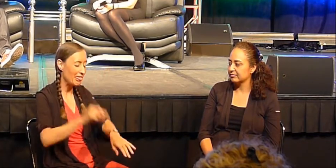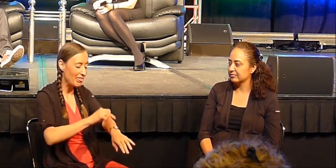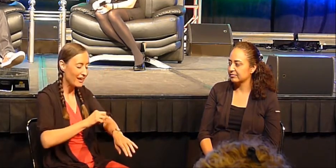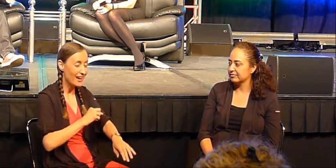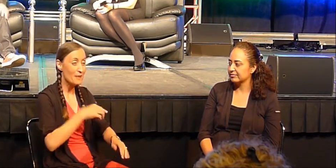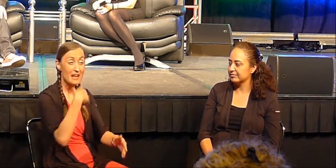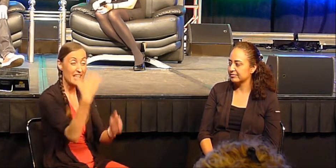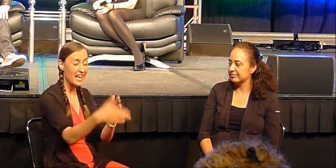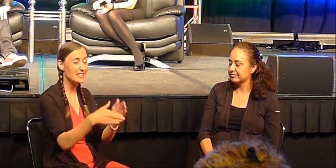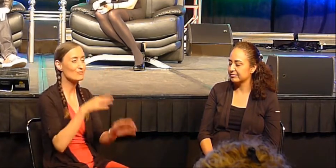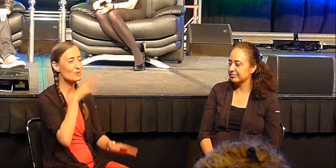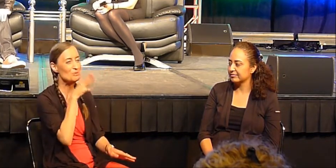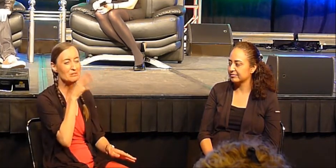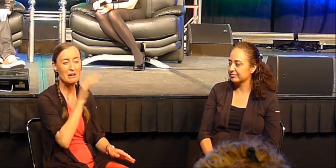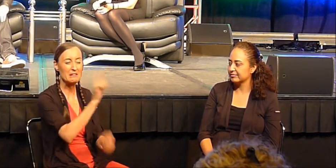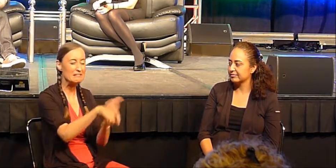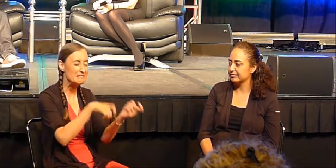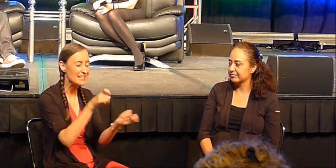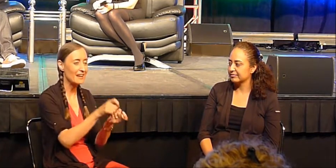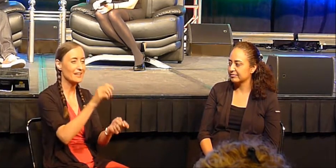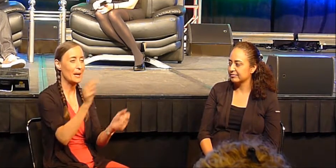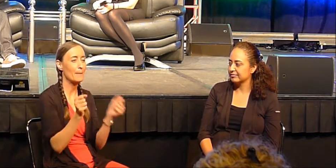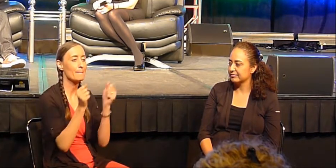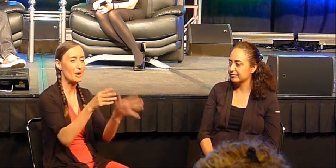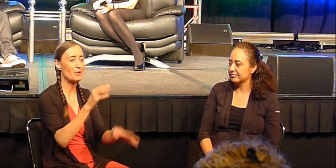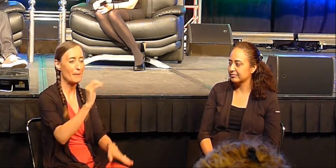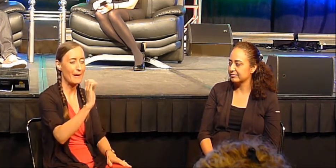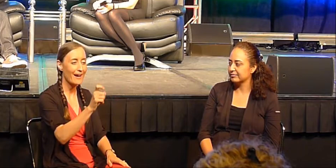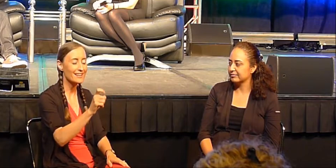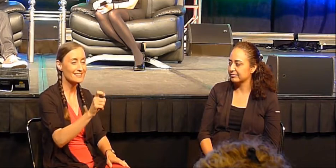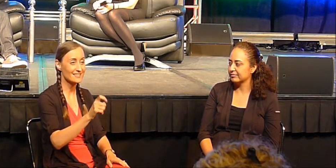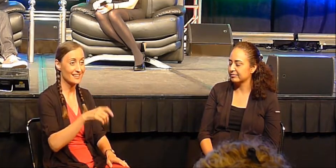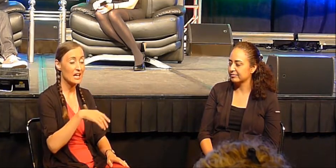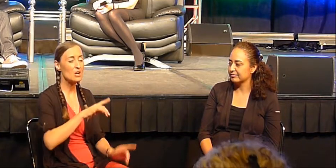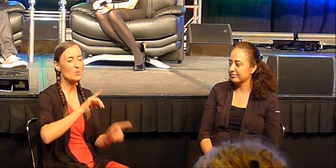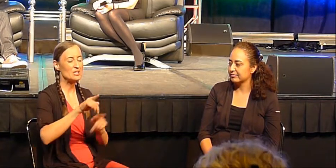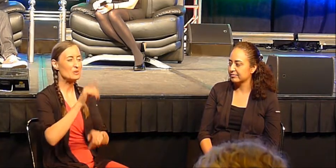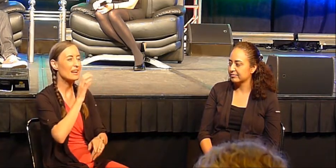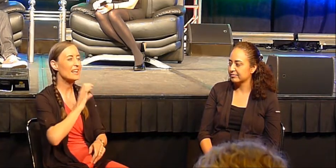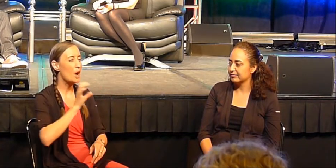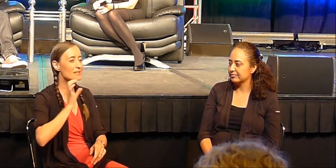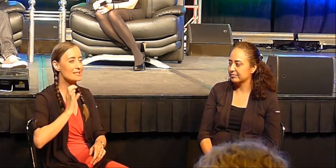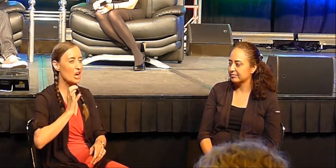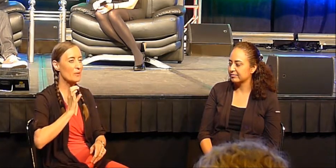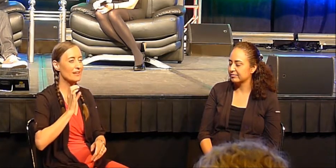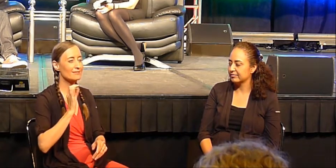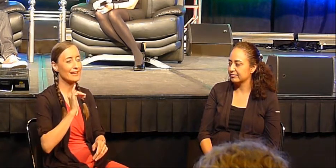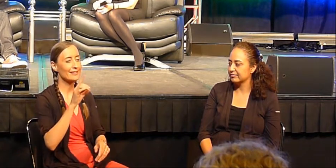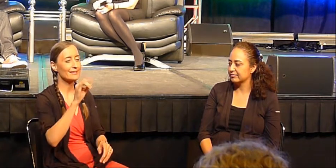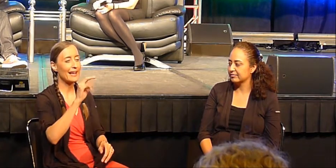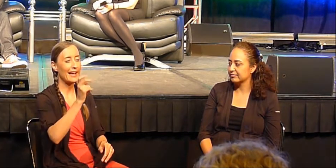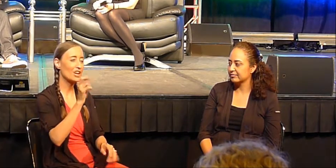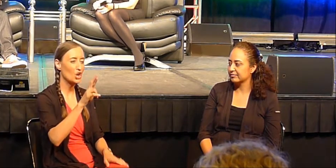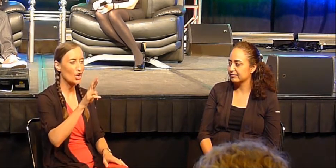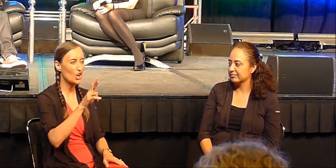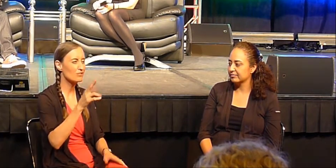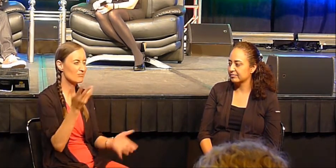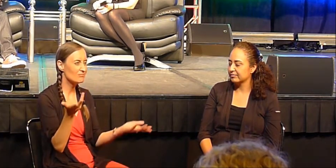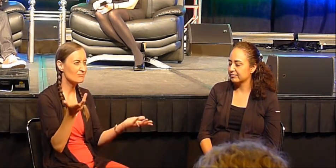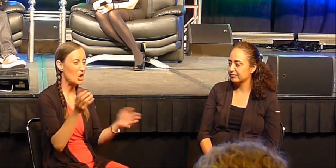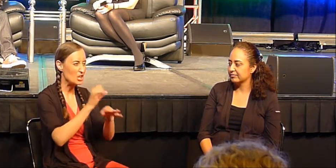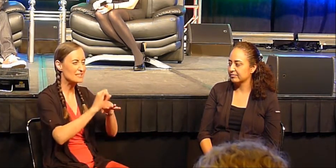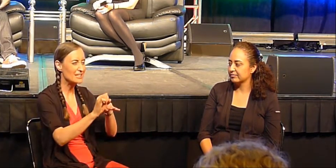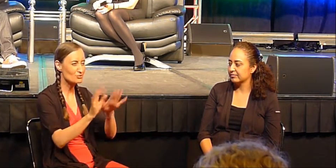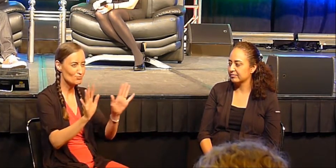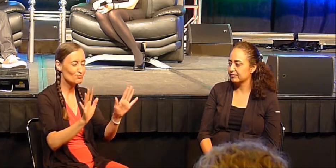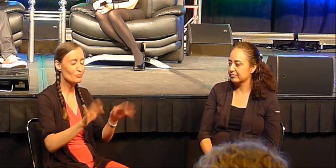Miracle Max. And he even went to the commissary, which is the diner on the sound stages where we're